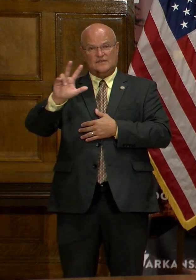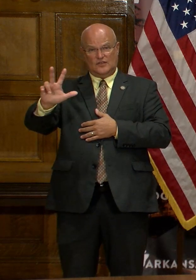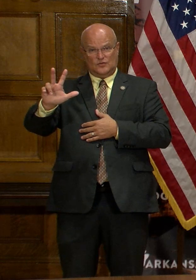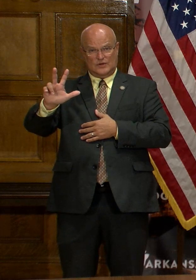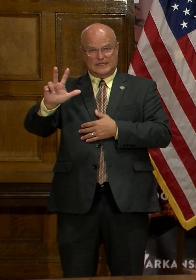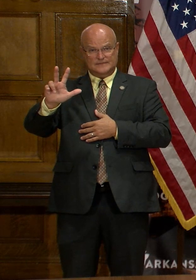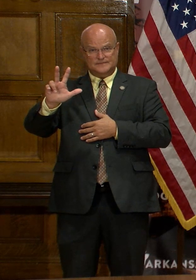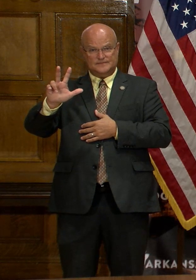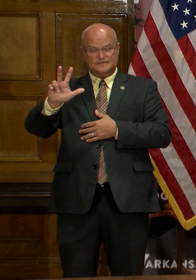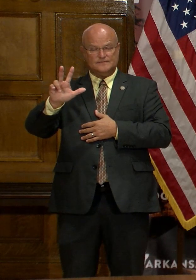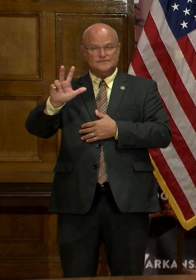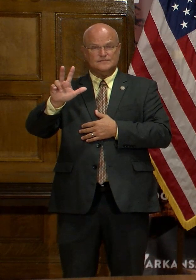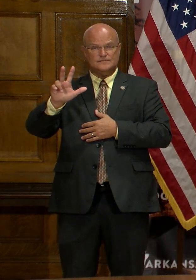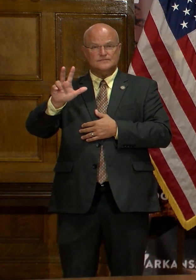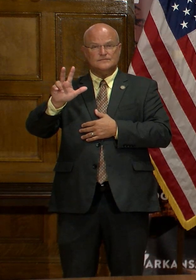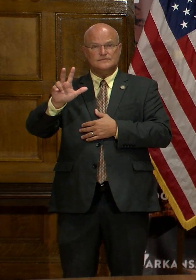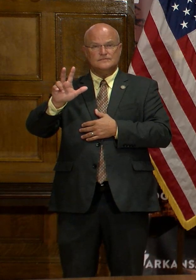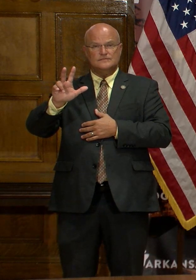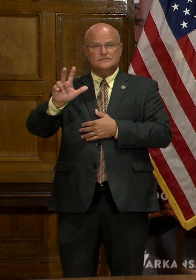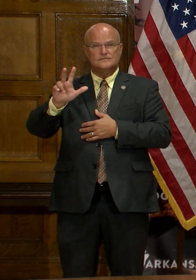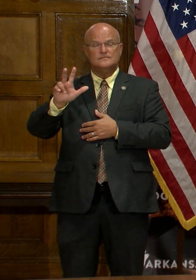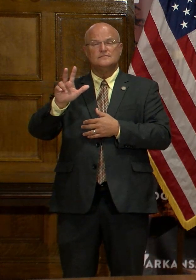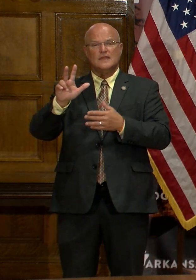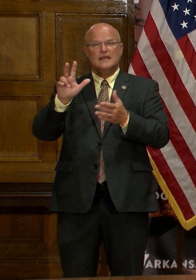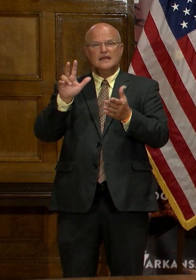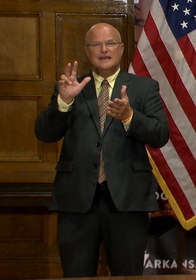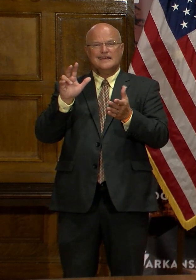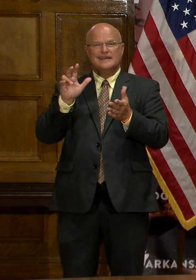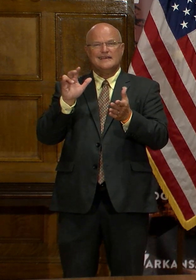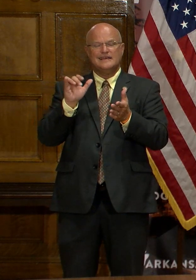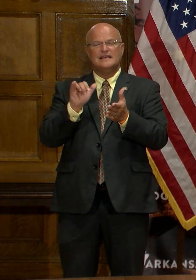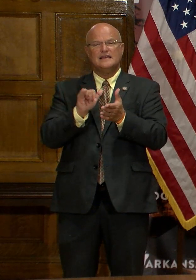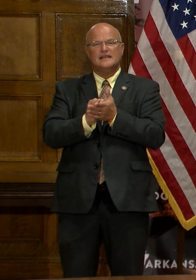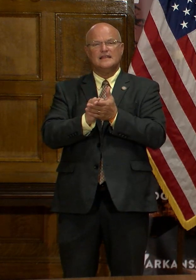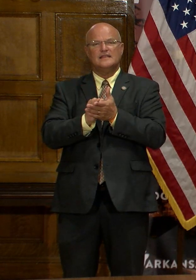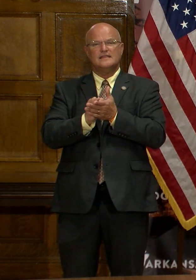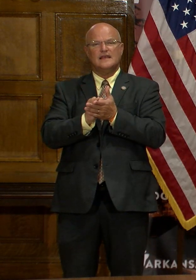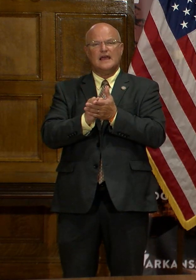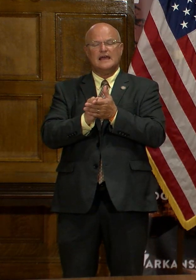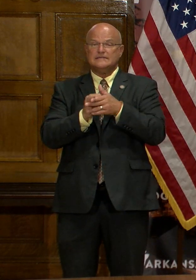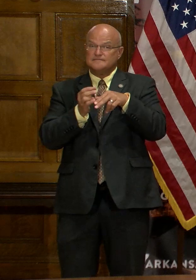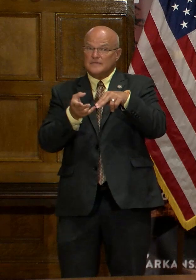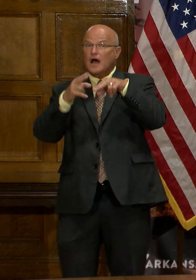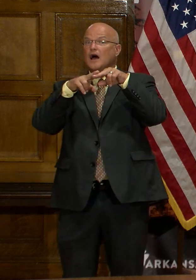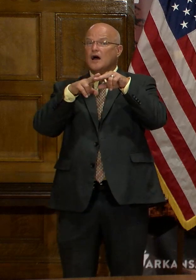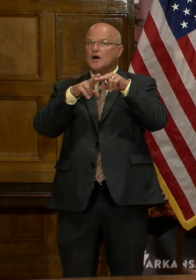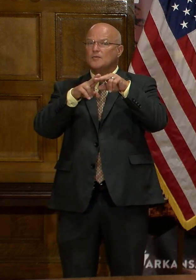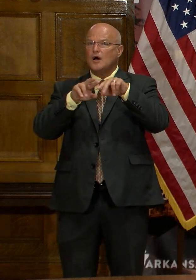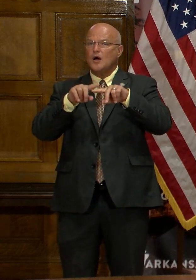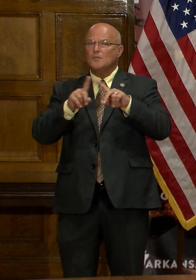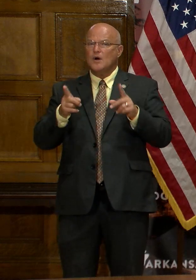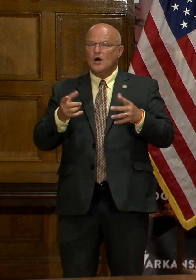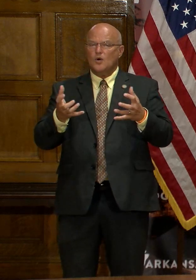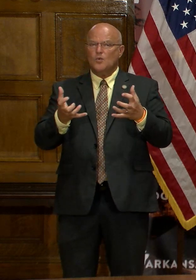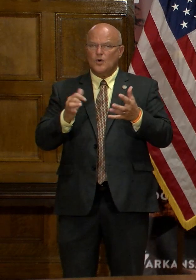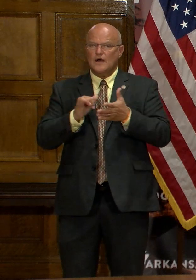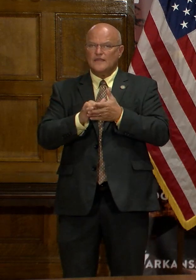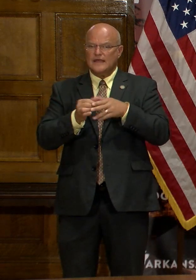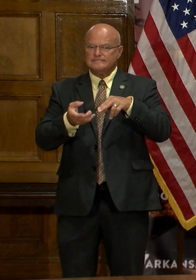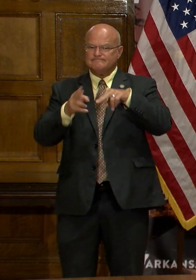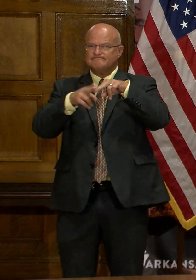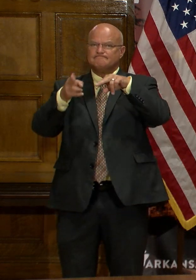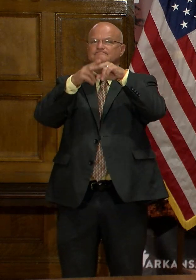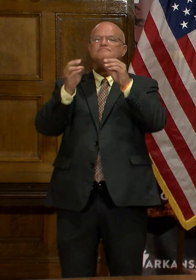4,773, and that is up some, but we would still like to get that